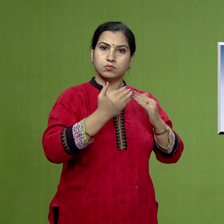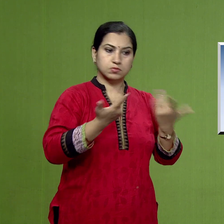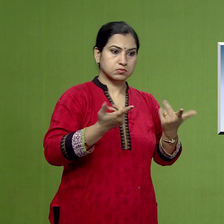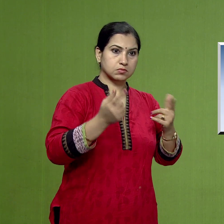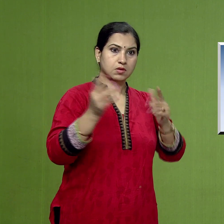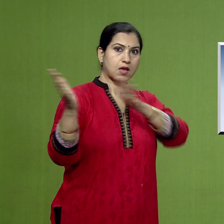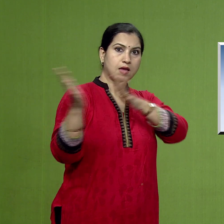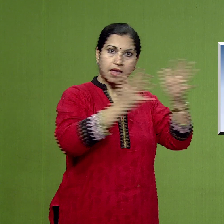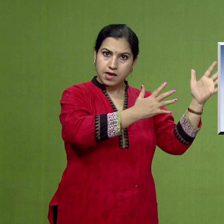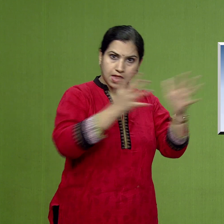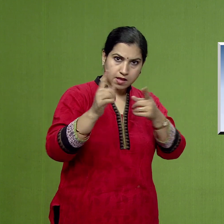and water to survive,